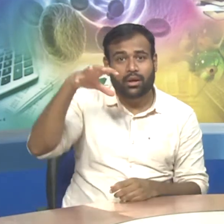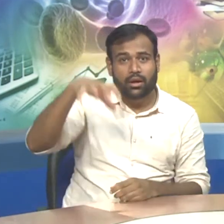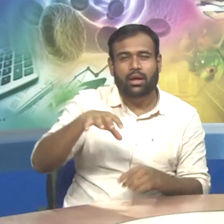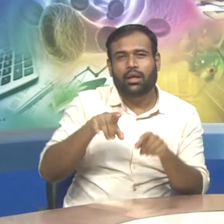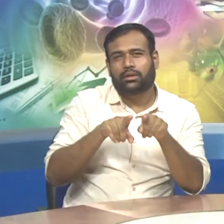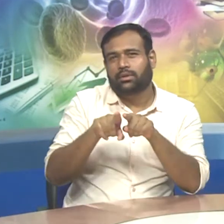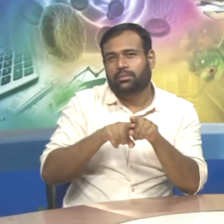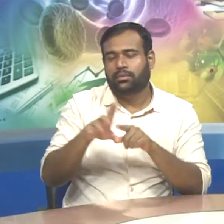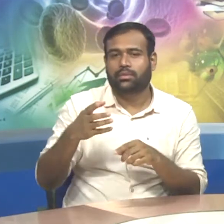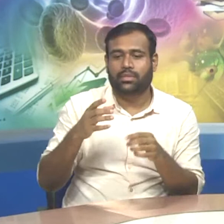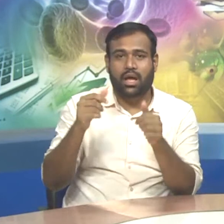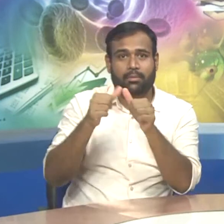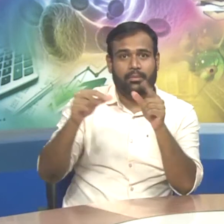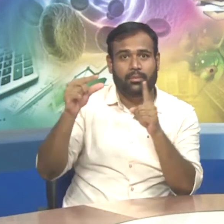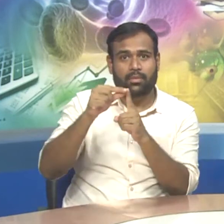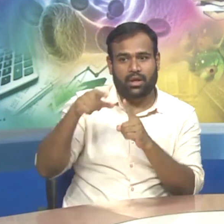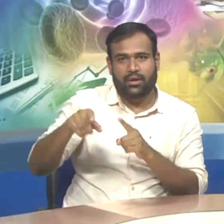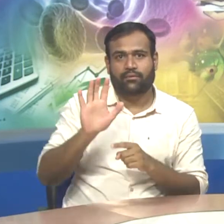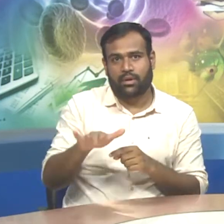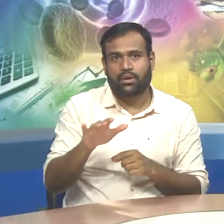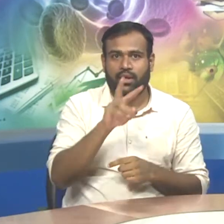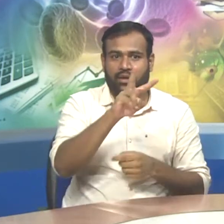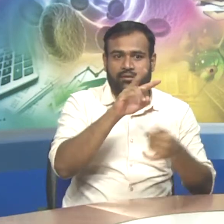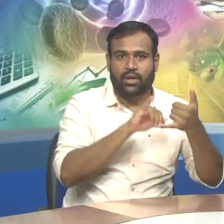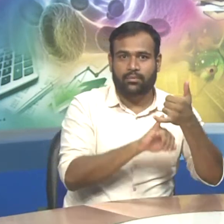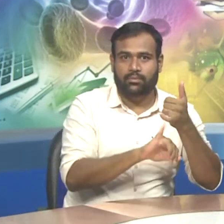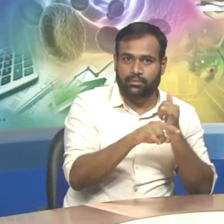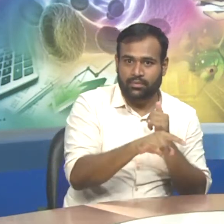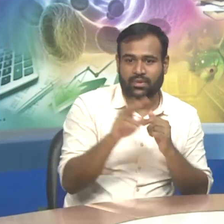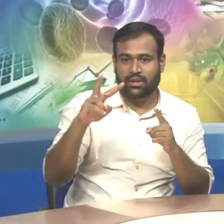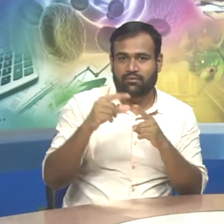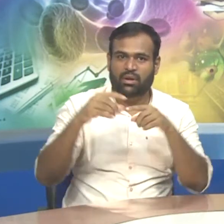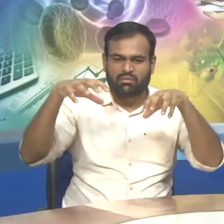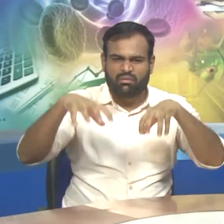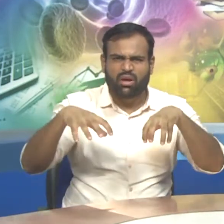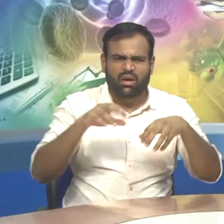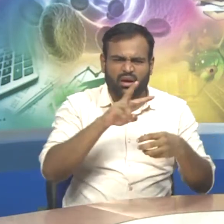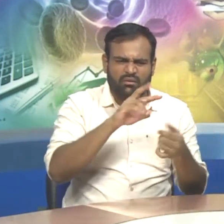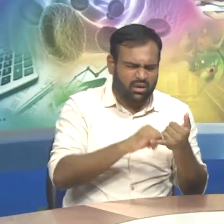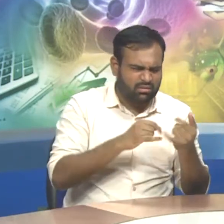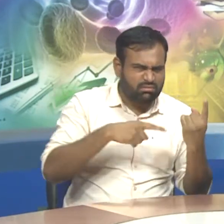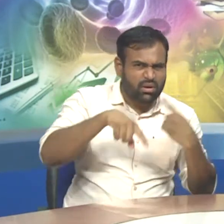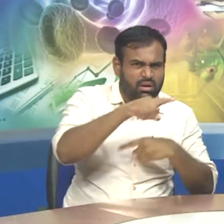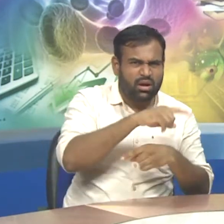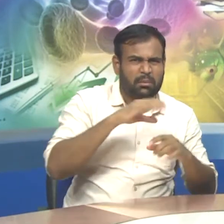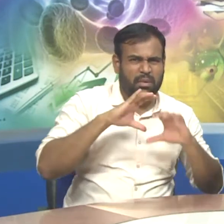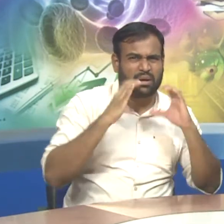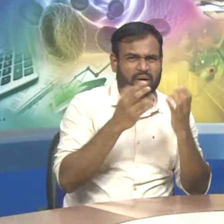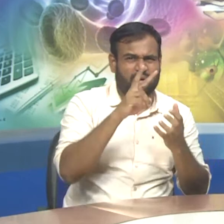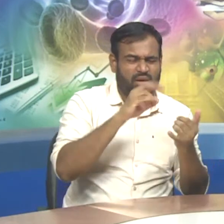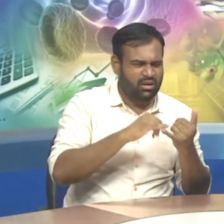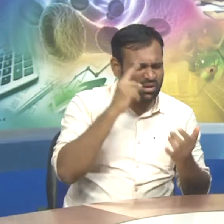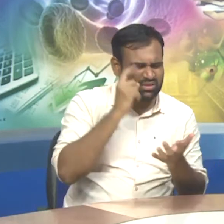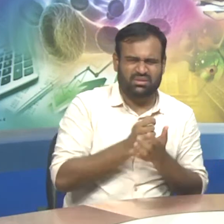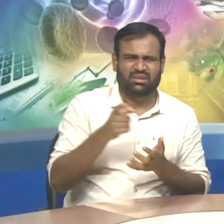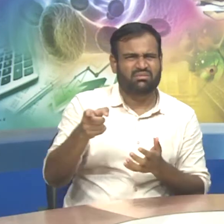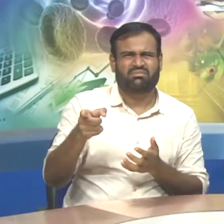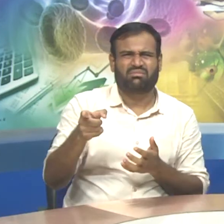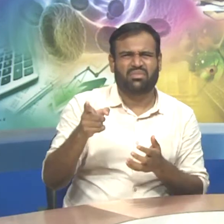Similarly, if a state has a council and the assembly wants it to be abolished, it may adopt a resolution